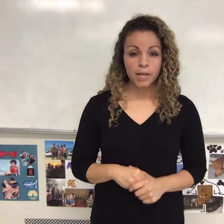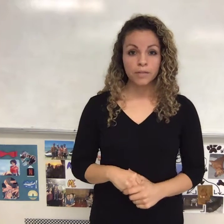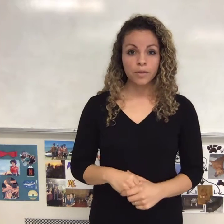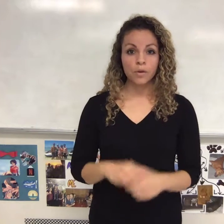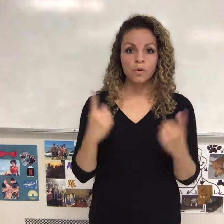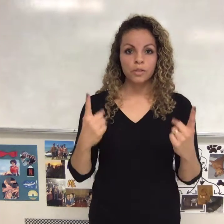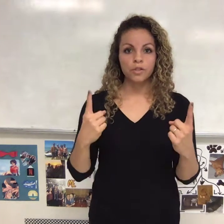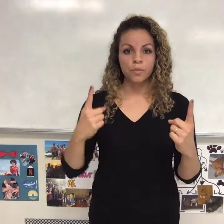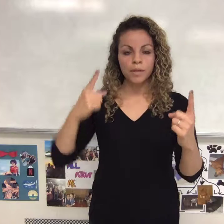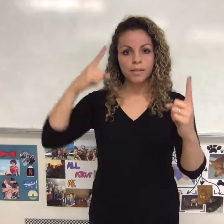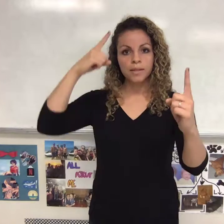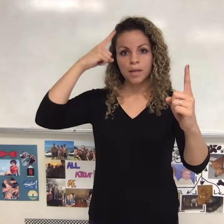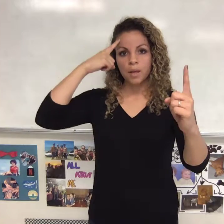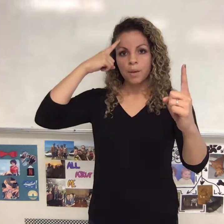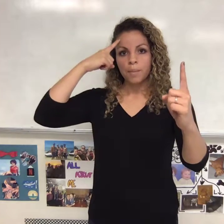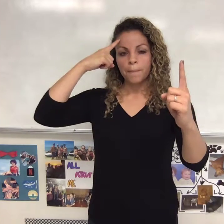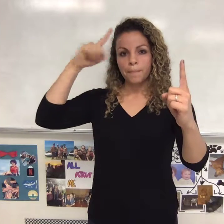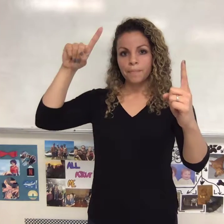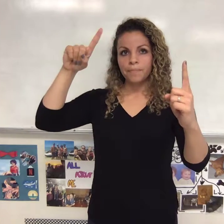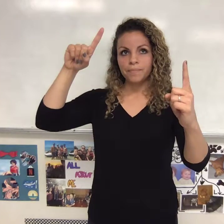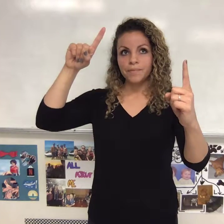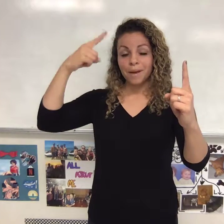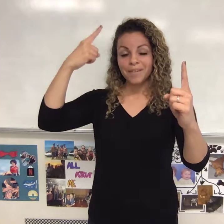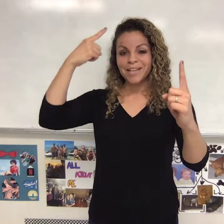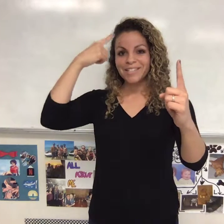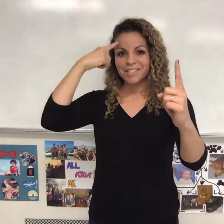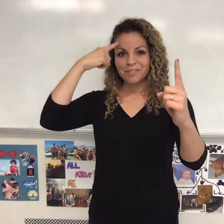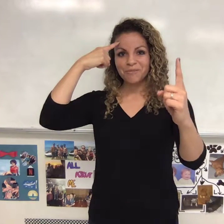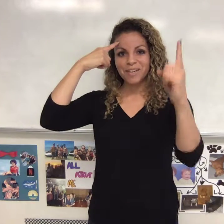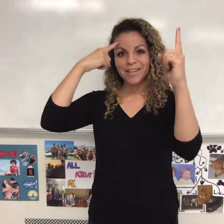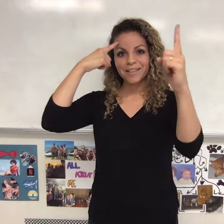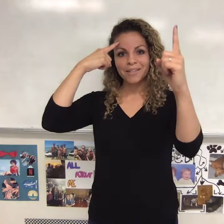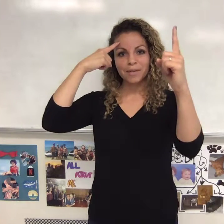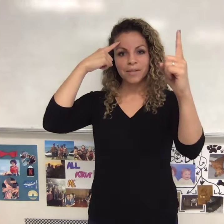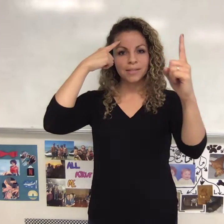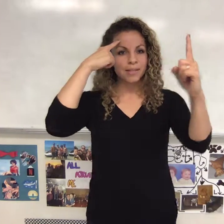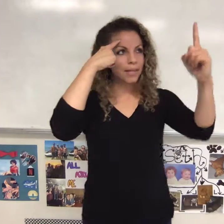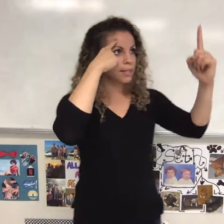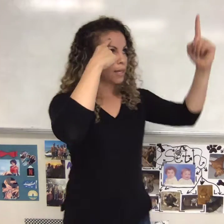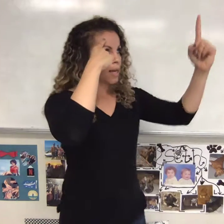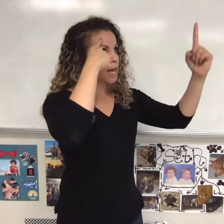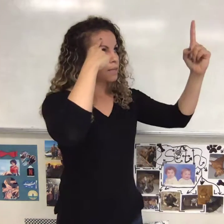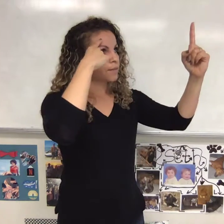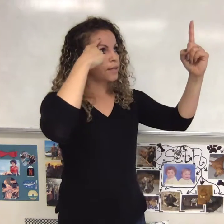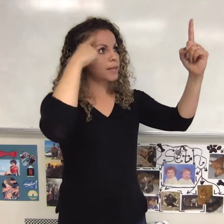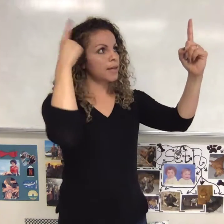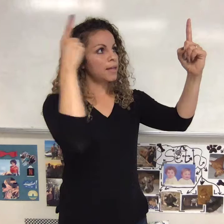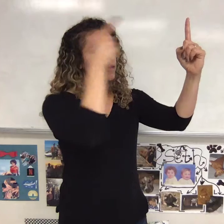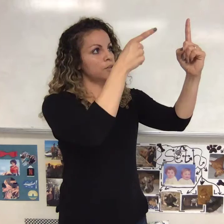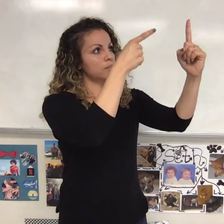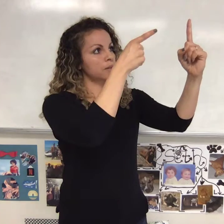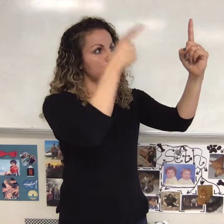Objective or goal is 2 1s. Dominant hand touches your forehead, non-dominant is slightly elevated, and then you're just going to